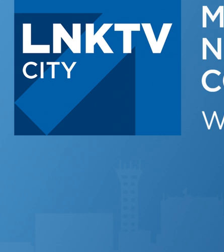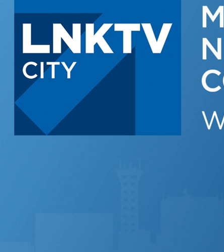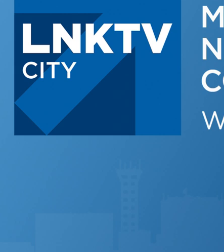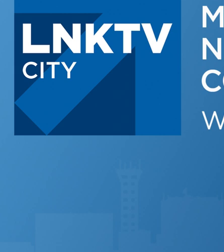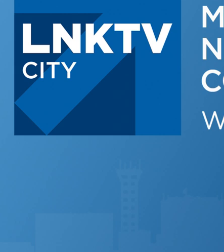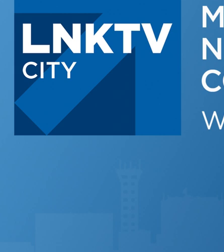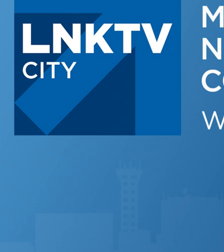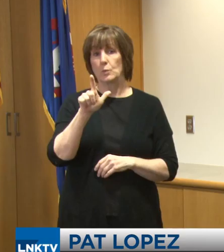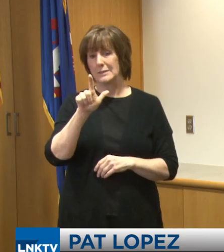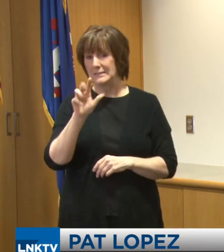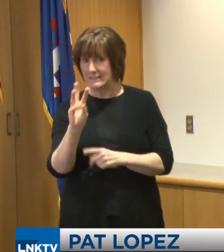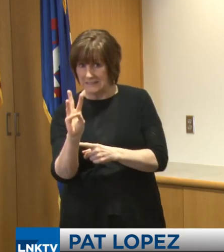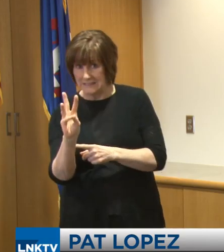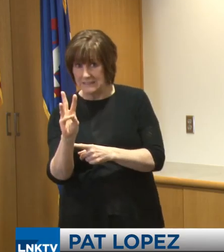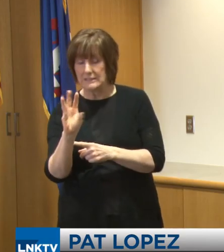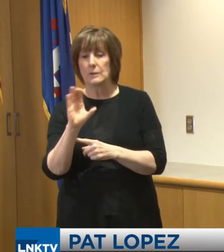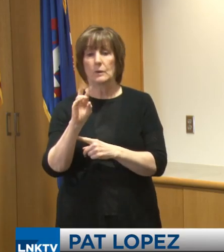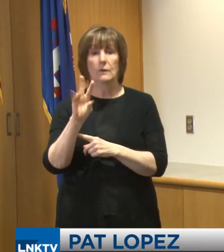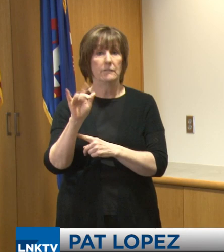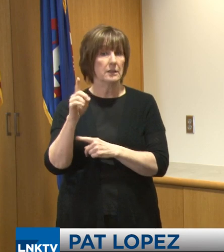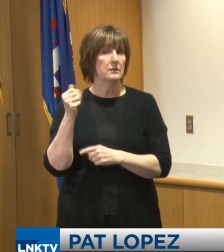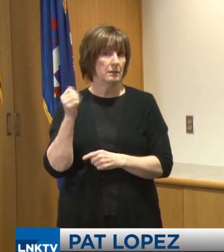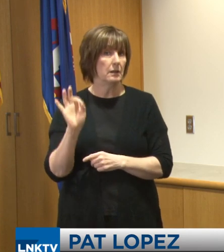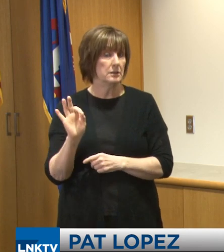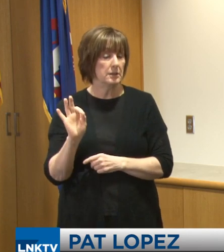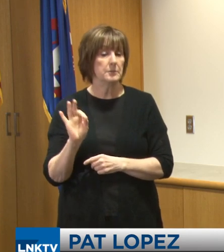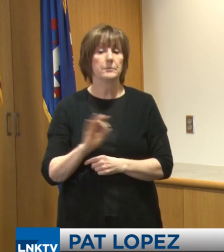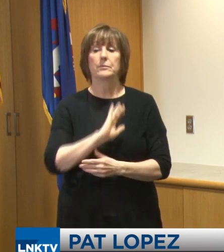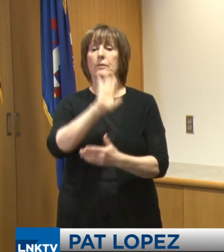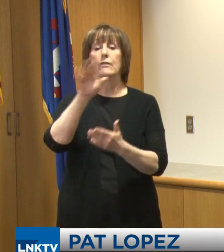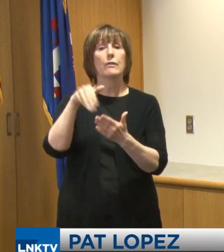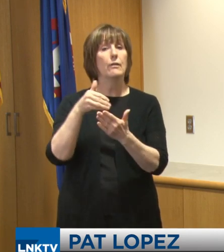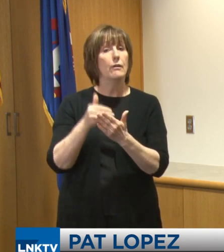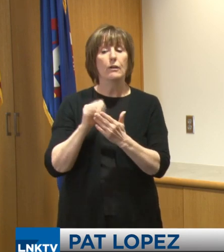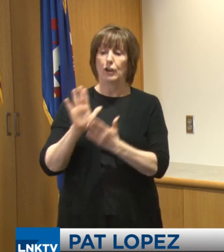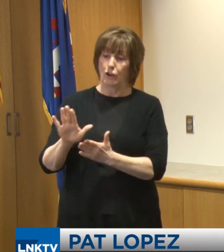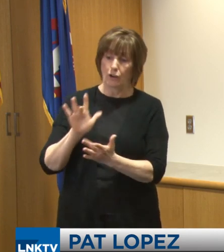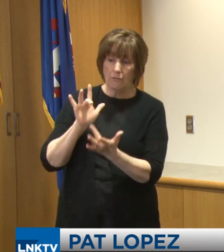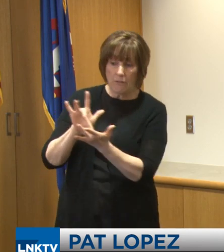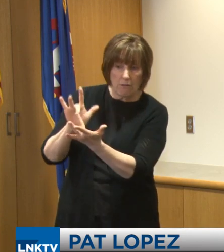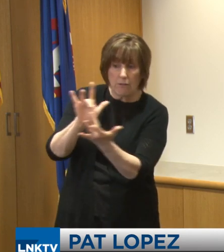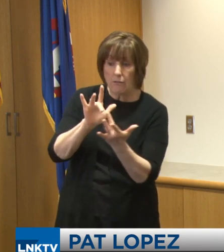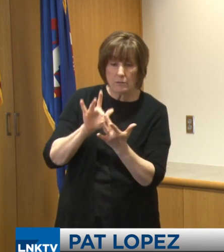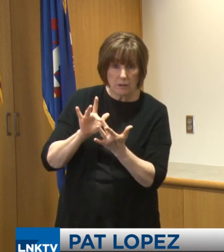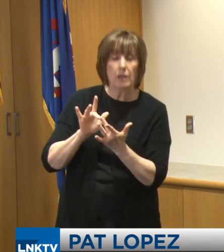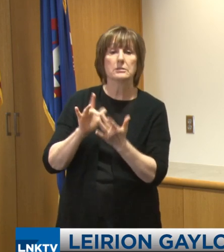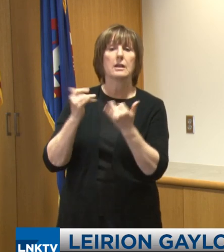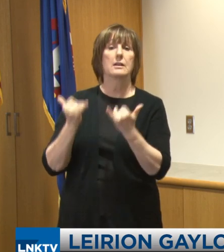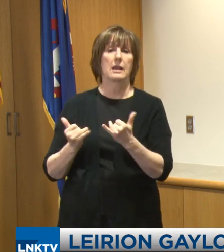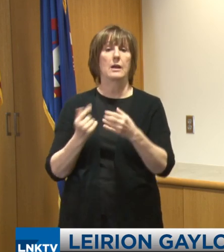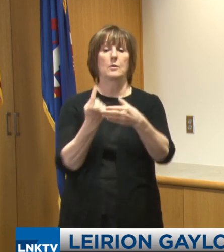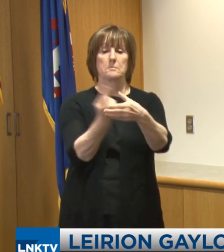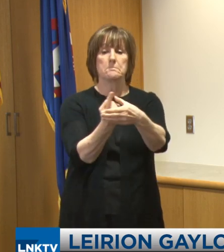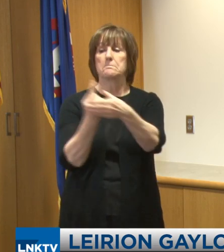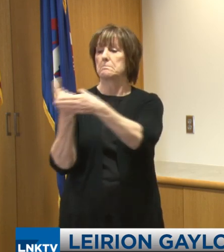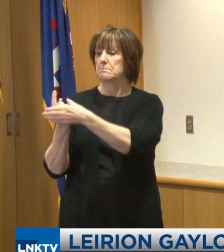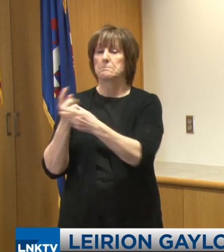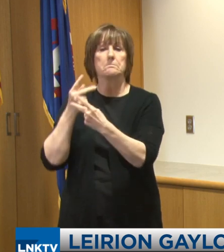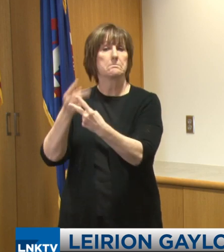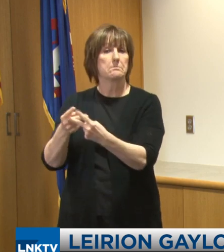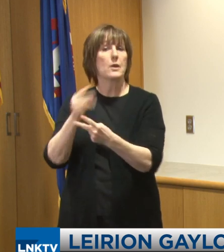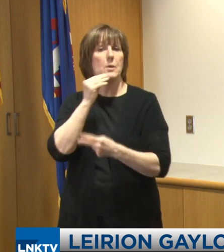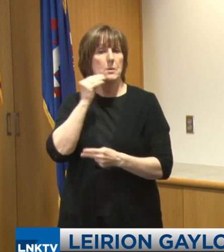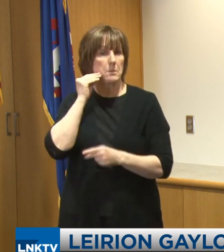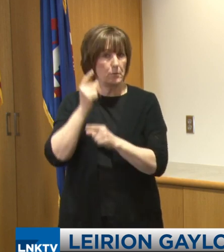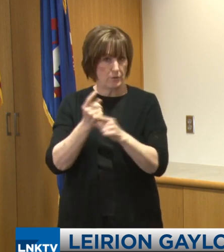March 26th for COVID-19. All of the close contacts of this individual are quarantined at home at